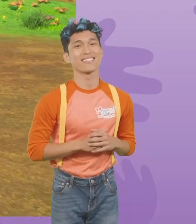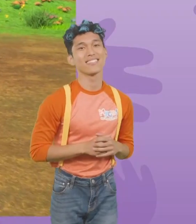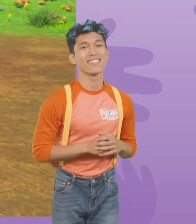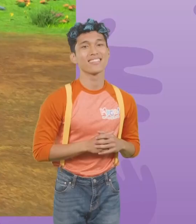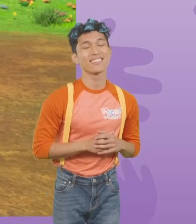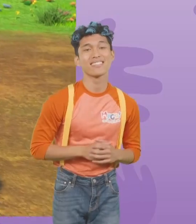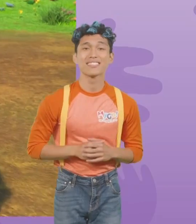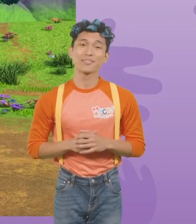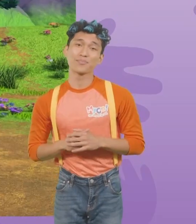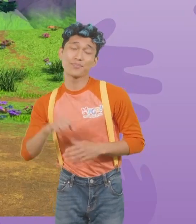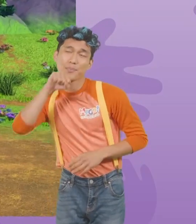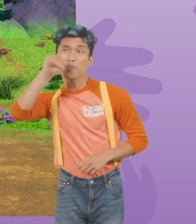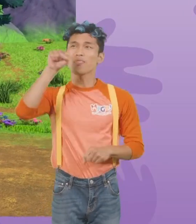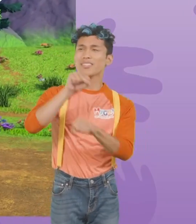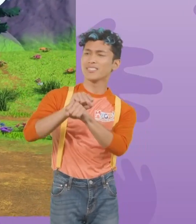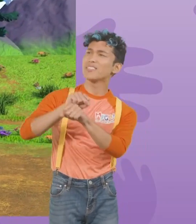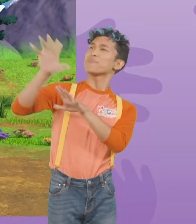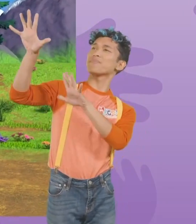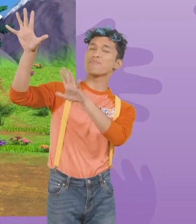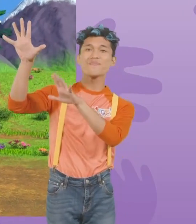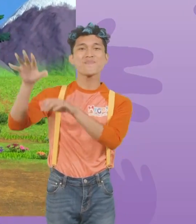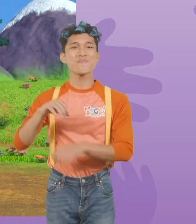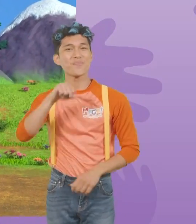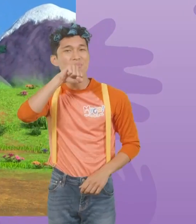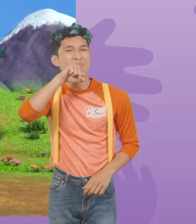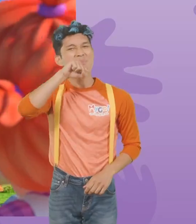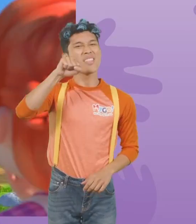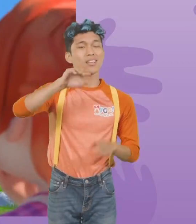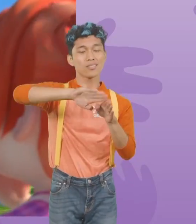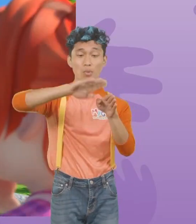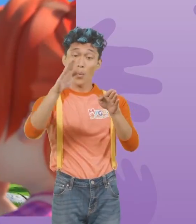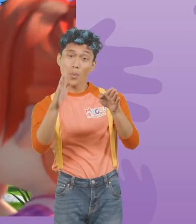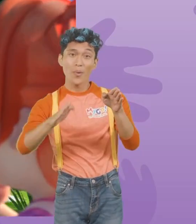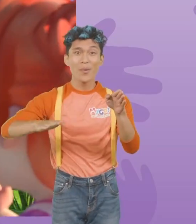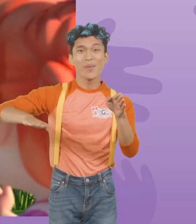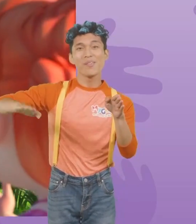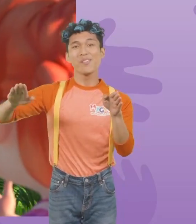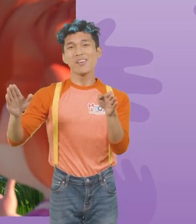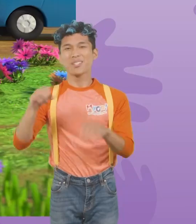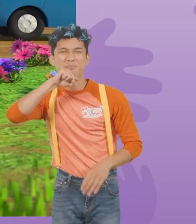I love the mountains. I love the